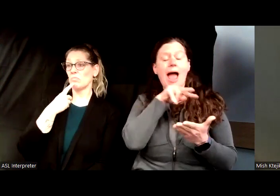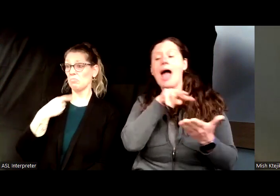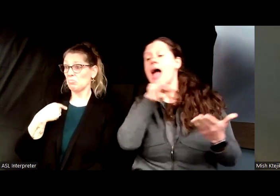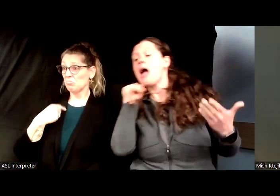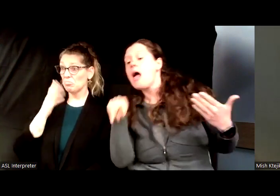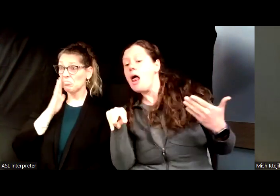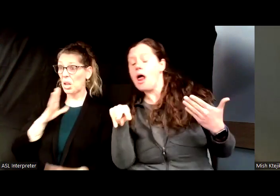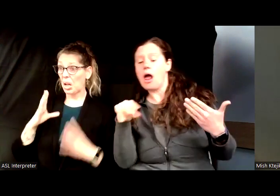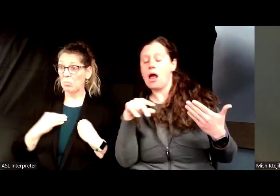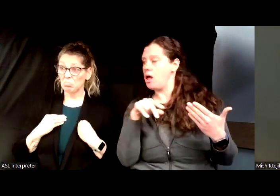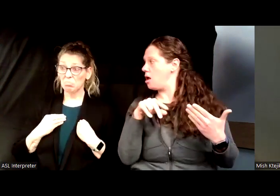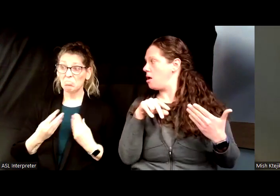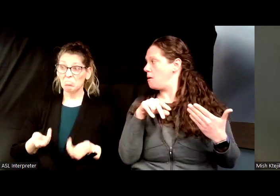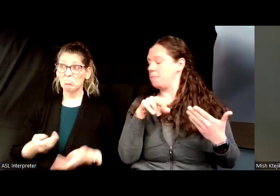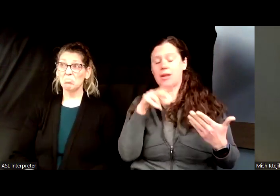that.